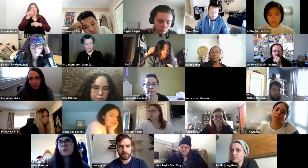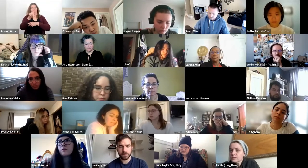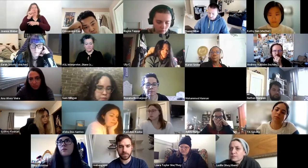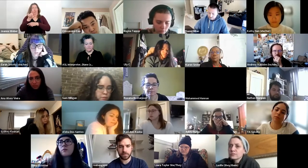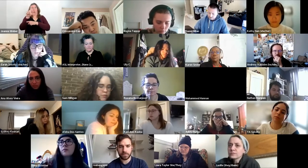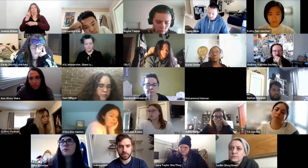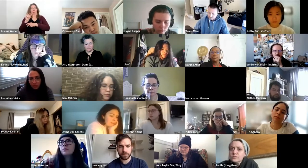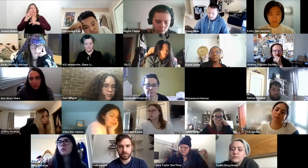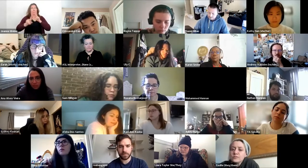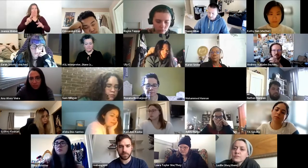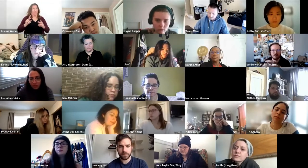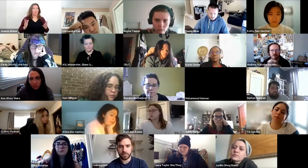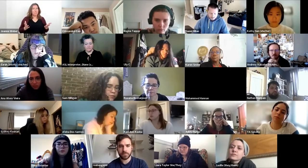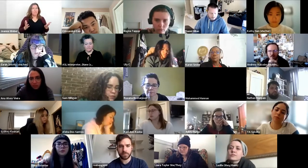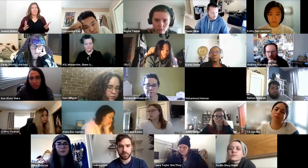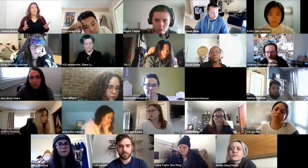in the moment.